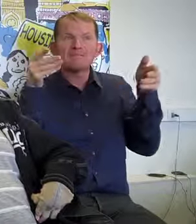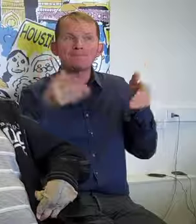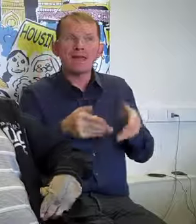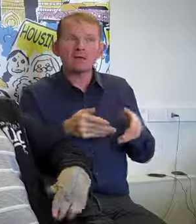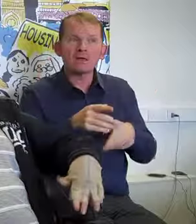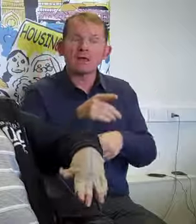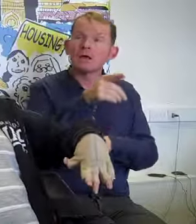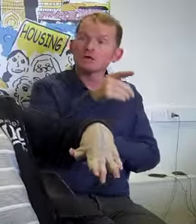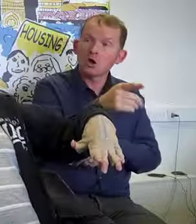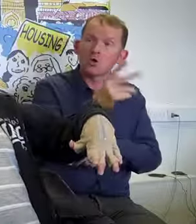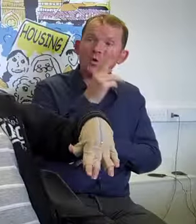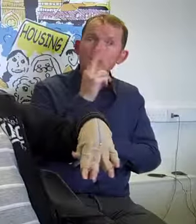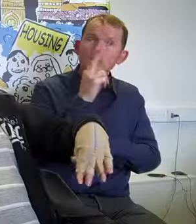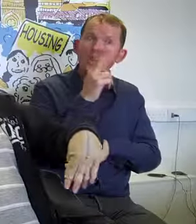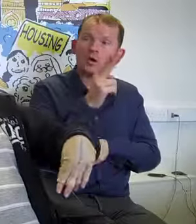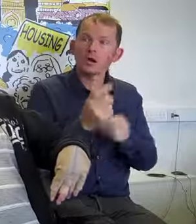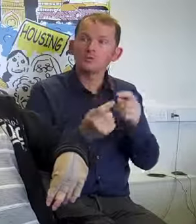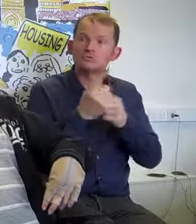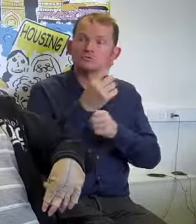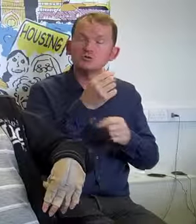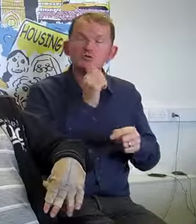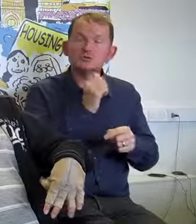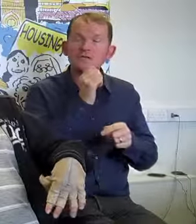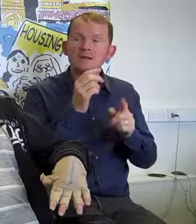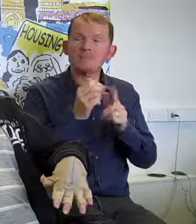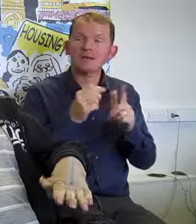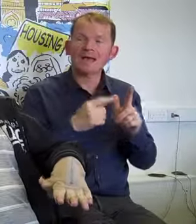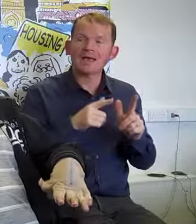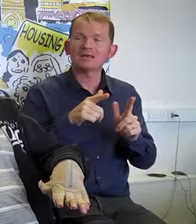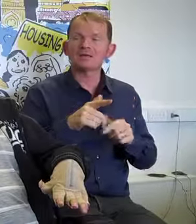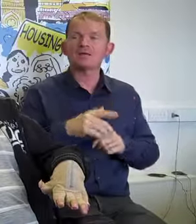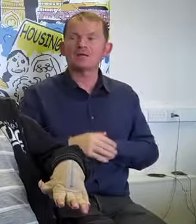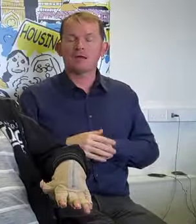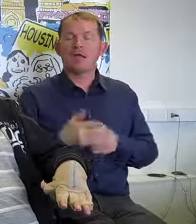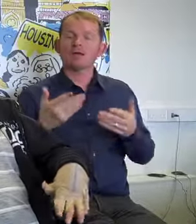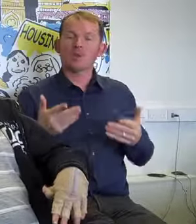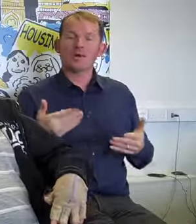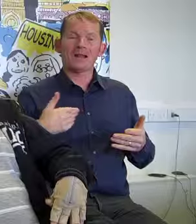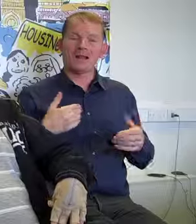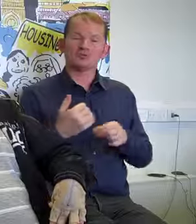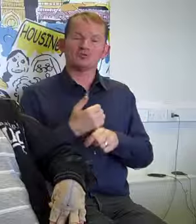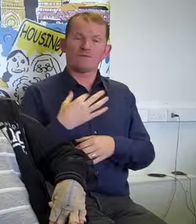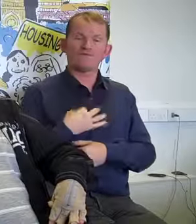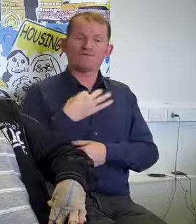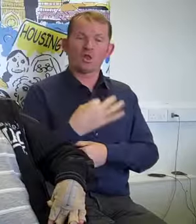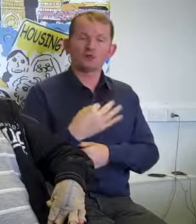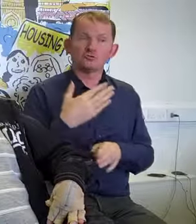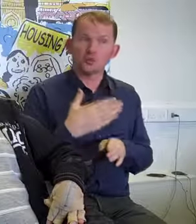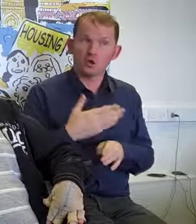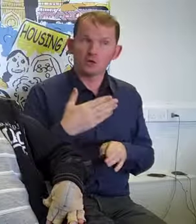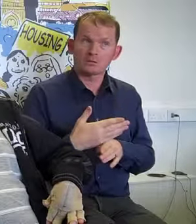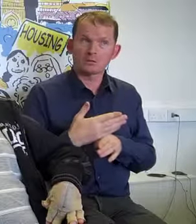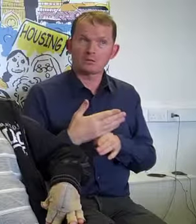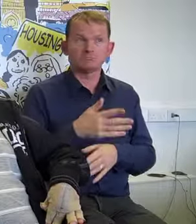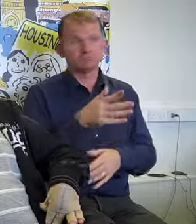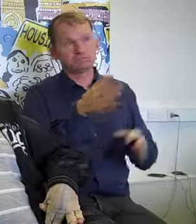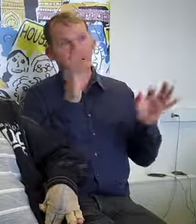assistant? Yeah, because at the minute I do voluntary work. Yeah, excellent.